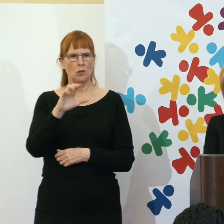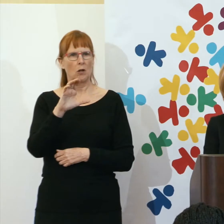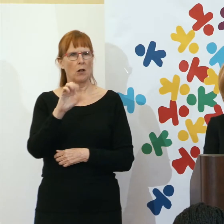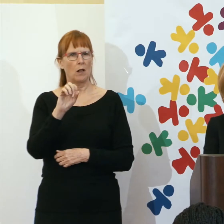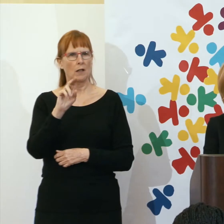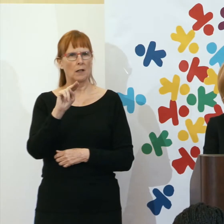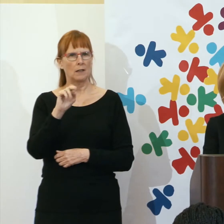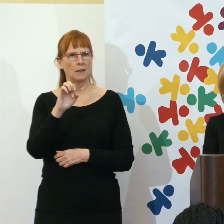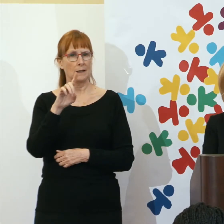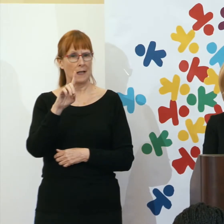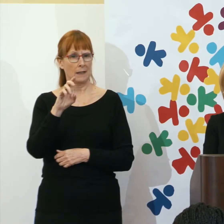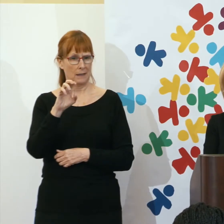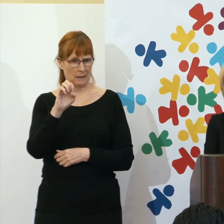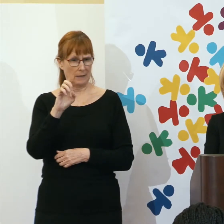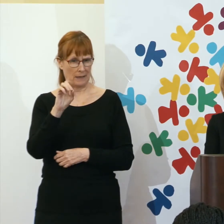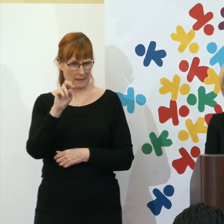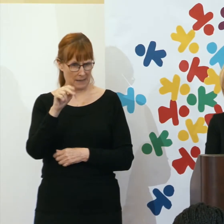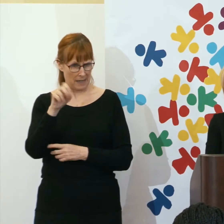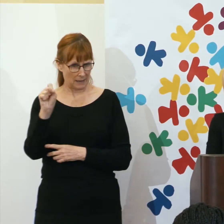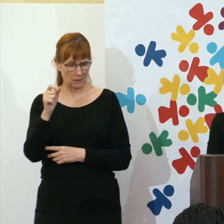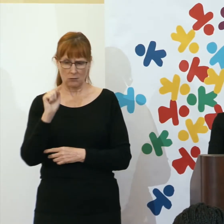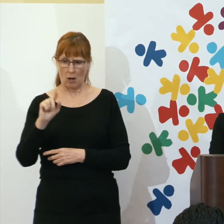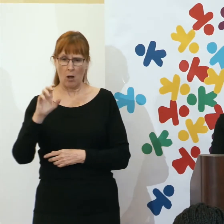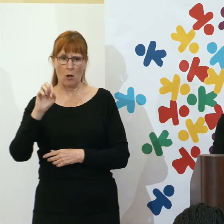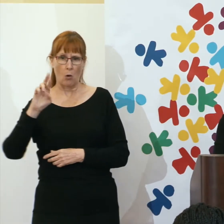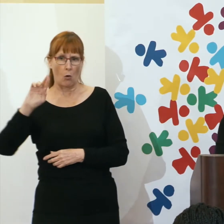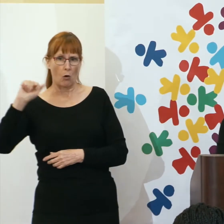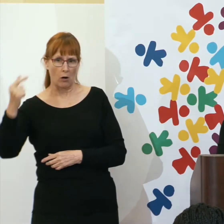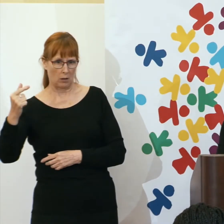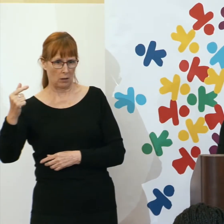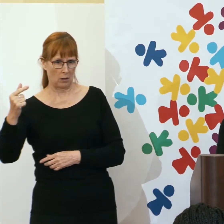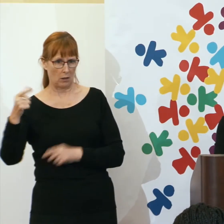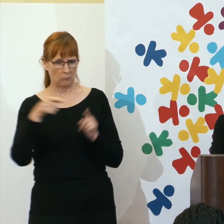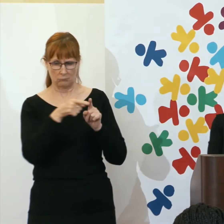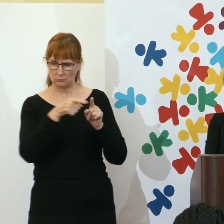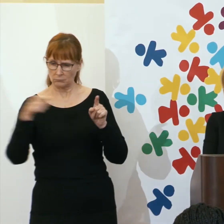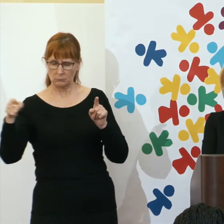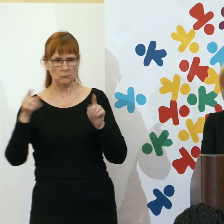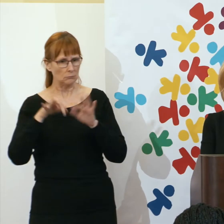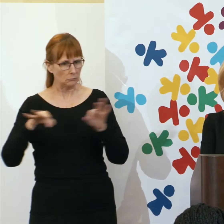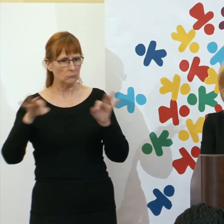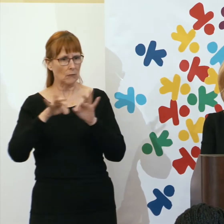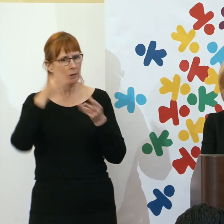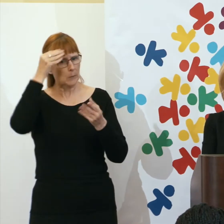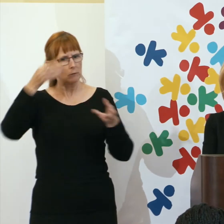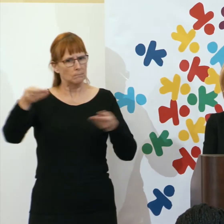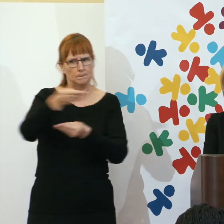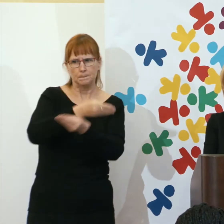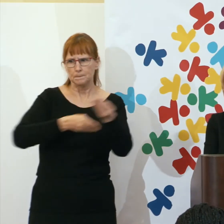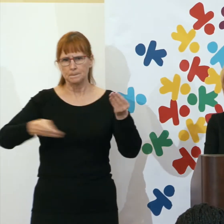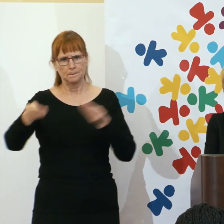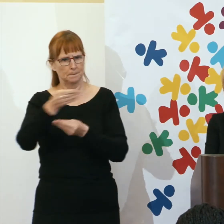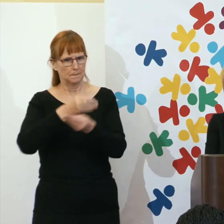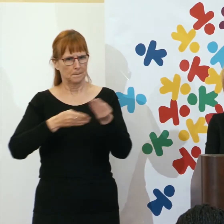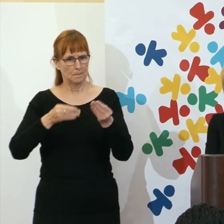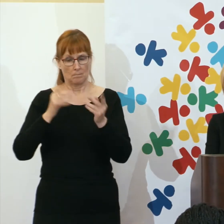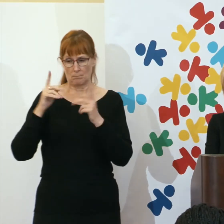www.socialconnectedness.org. Since our last symposium in 2014, the site has attracted